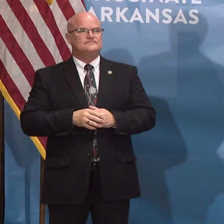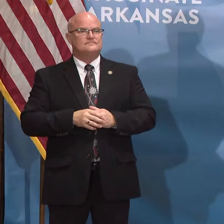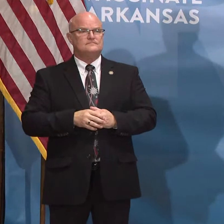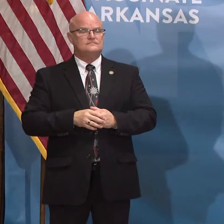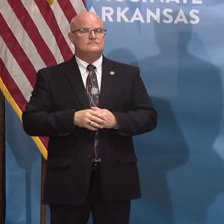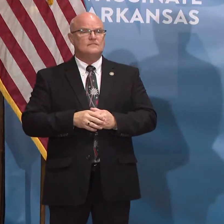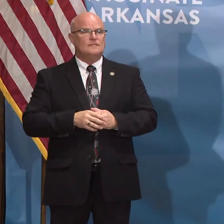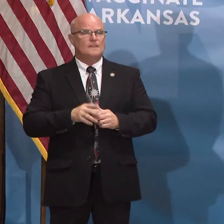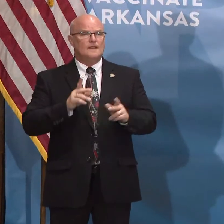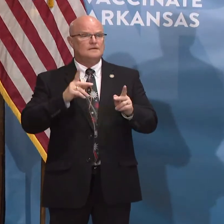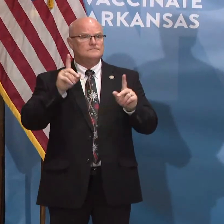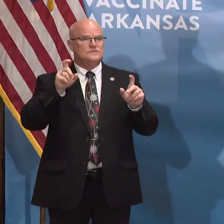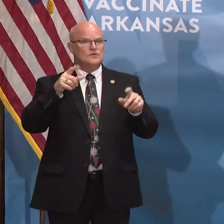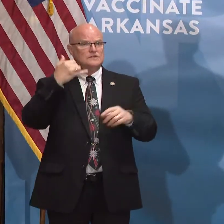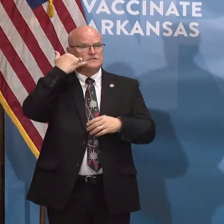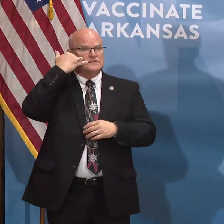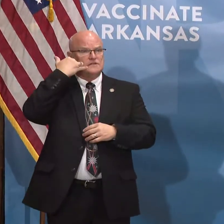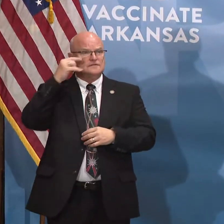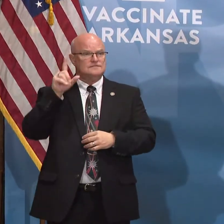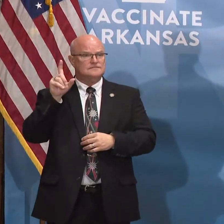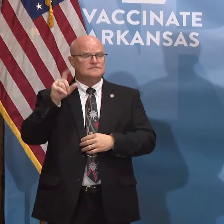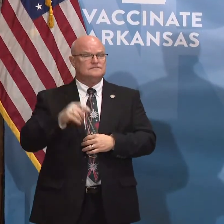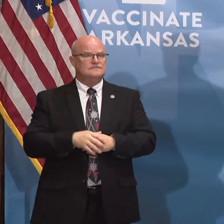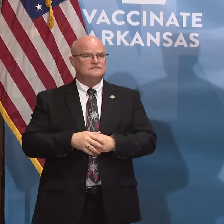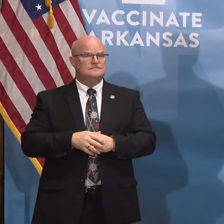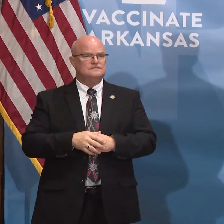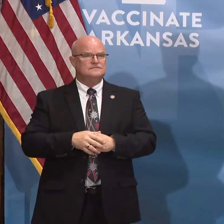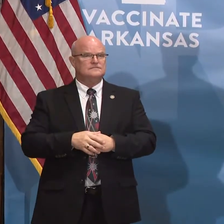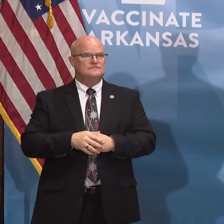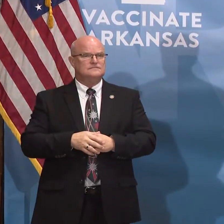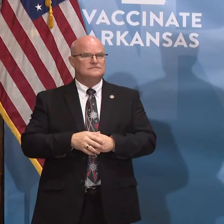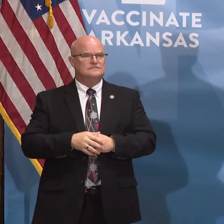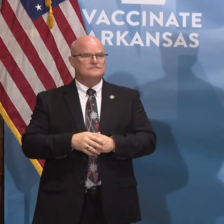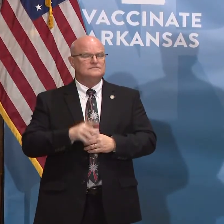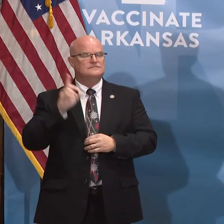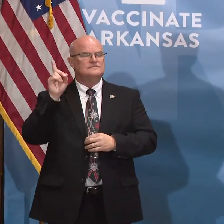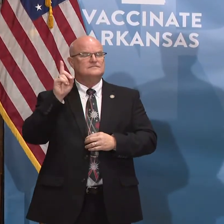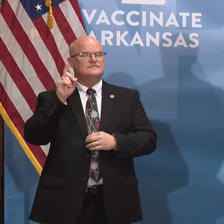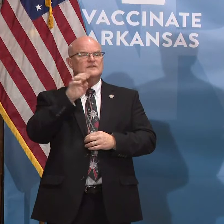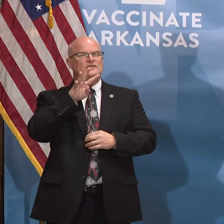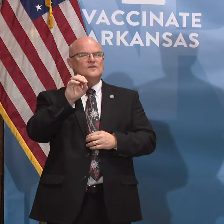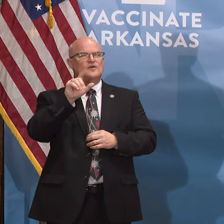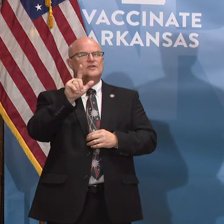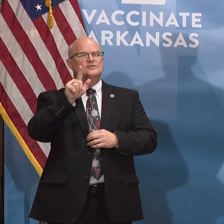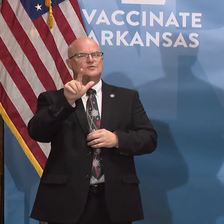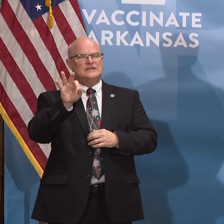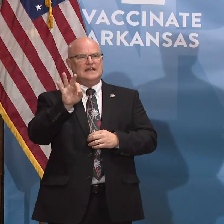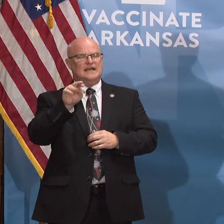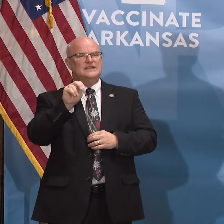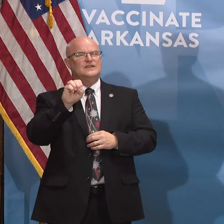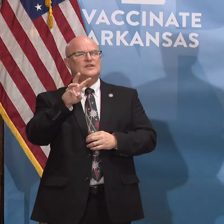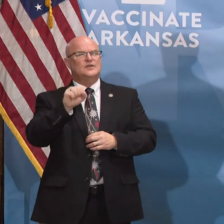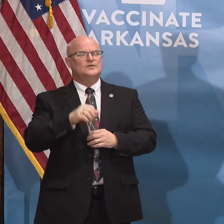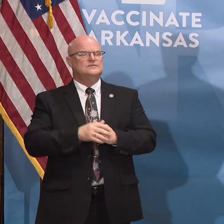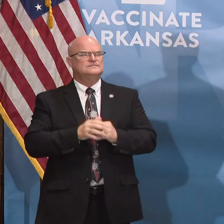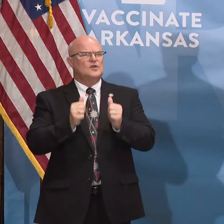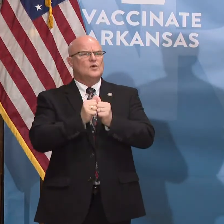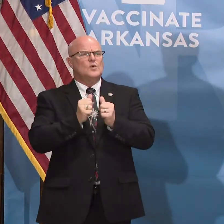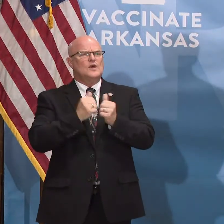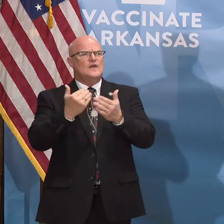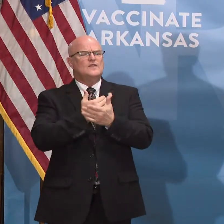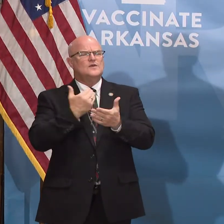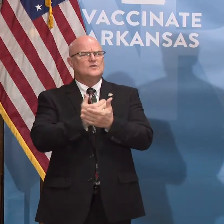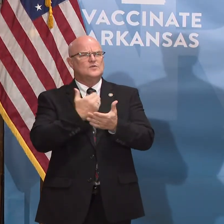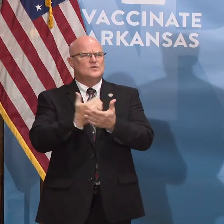Are there any questions remotely? Hey, Governor, this is Kendall with 4029 News. With the new variant and